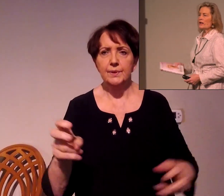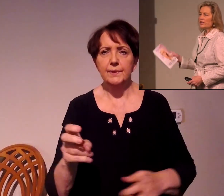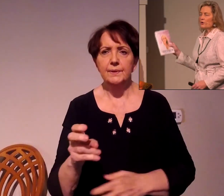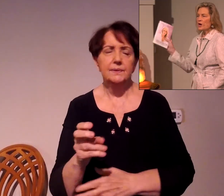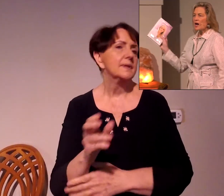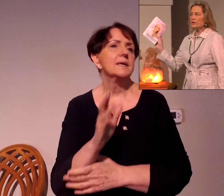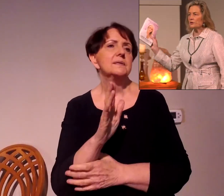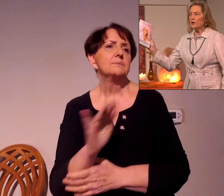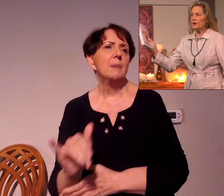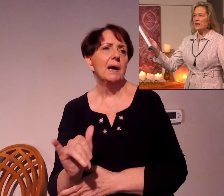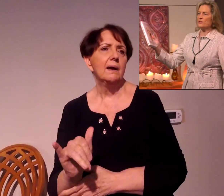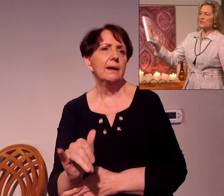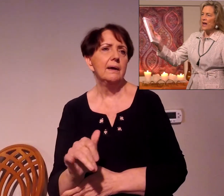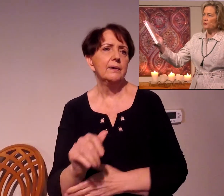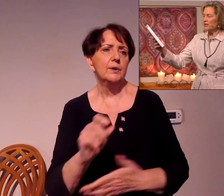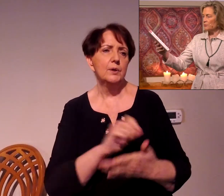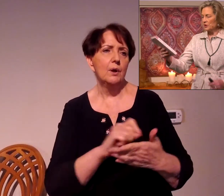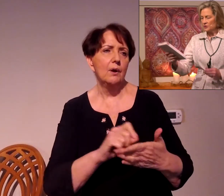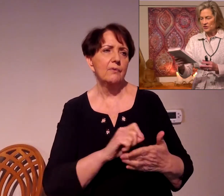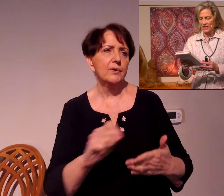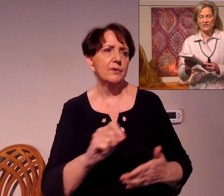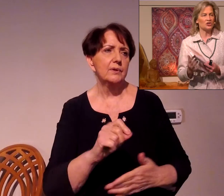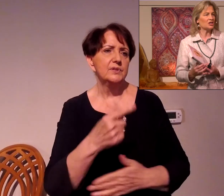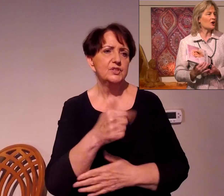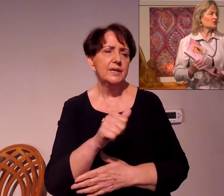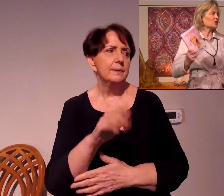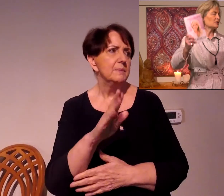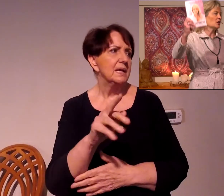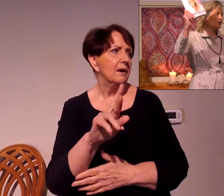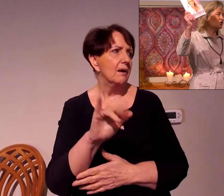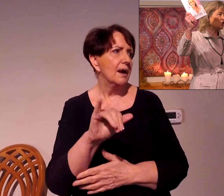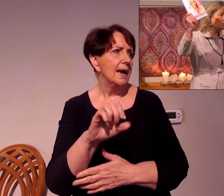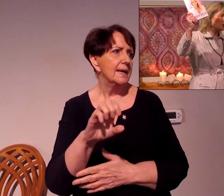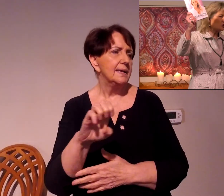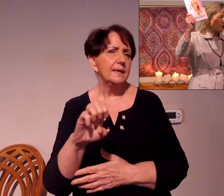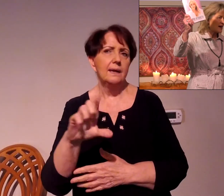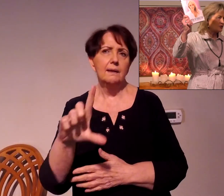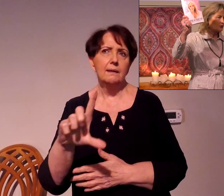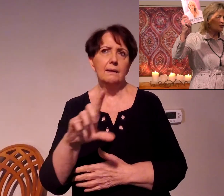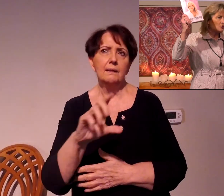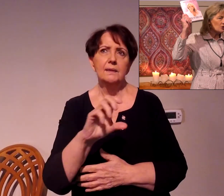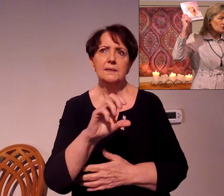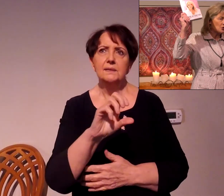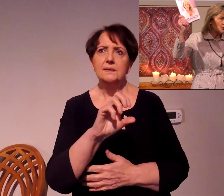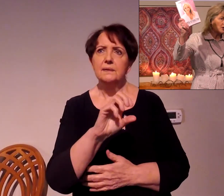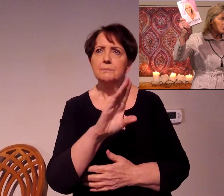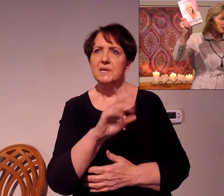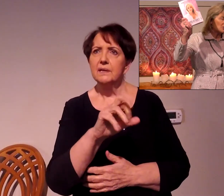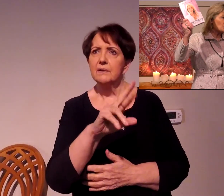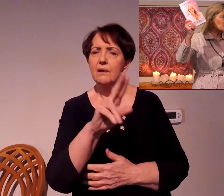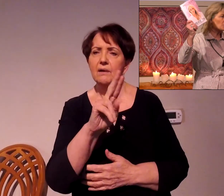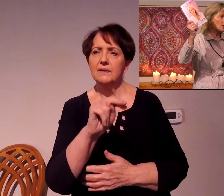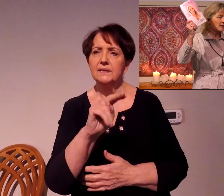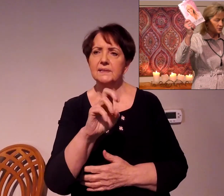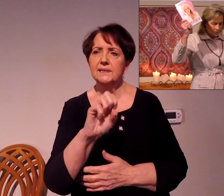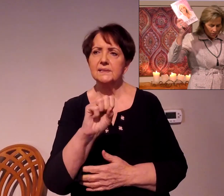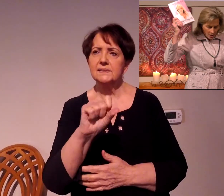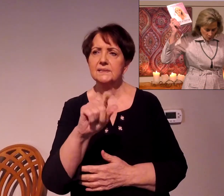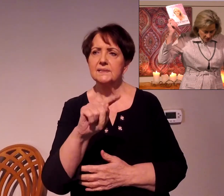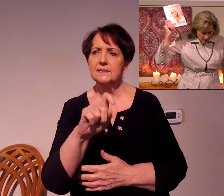pretty well-known author. Her name is Gabrielle Bernstein. She calls it Super Attractor. So you too can be a super